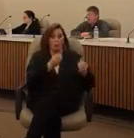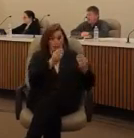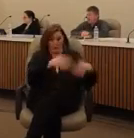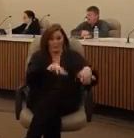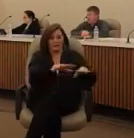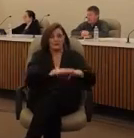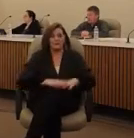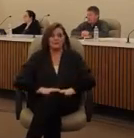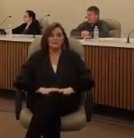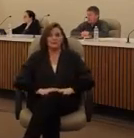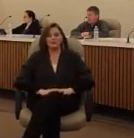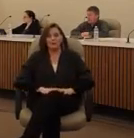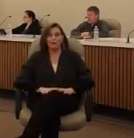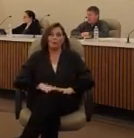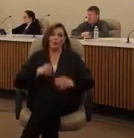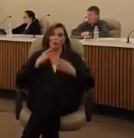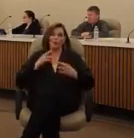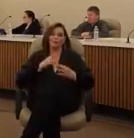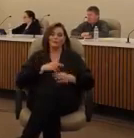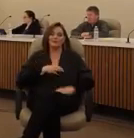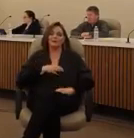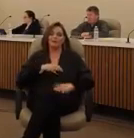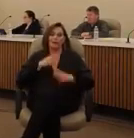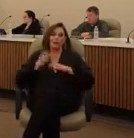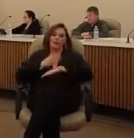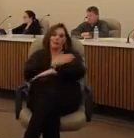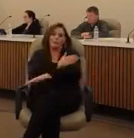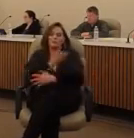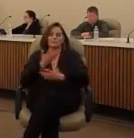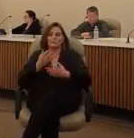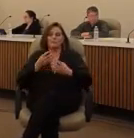it's working towards the plan. A betterment, yes. Yeah.